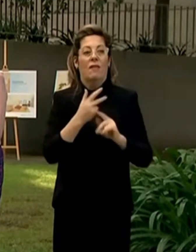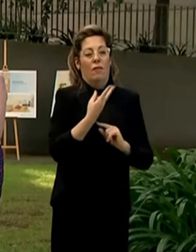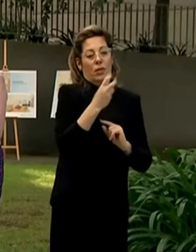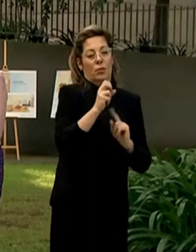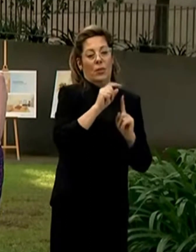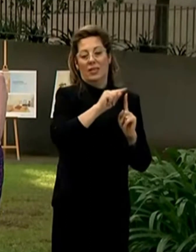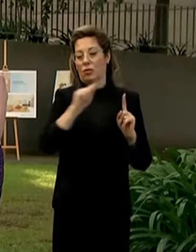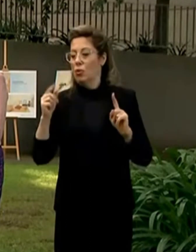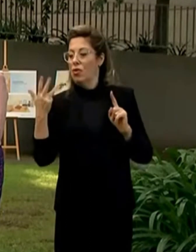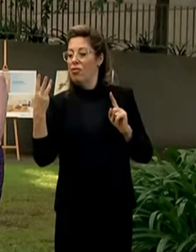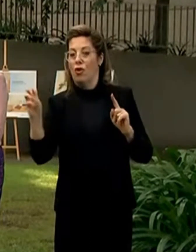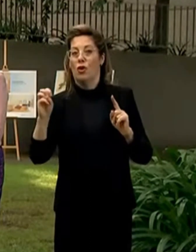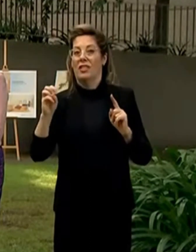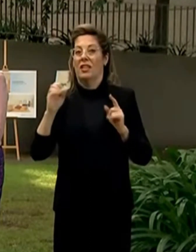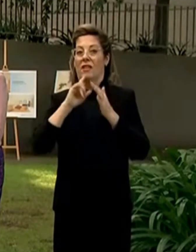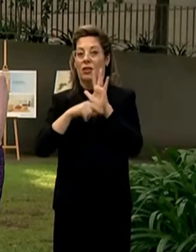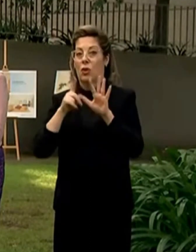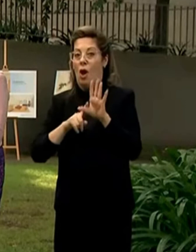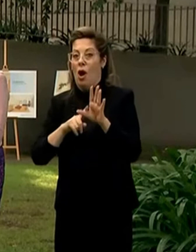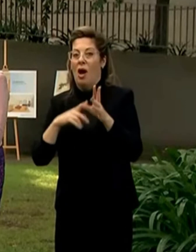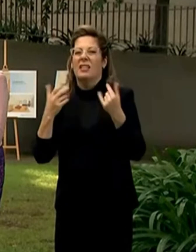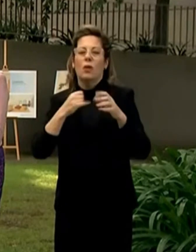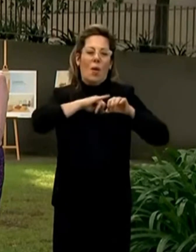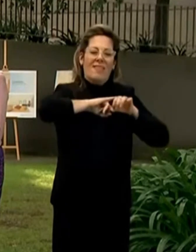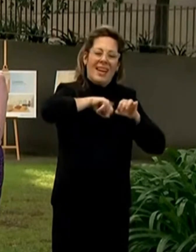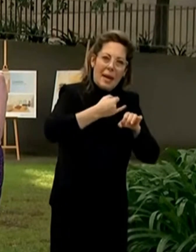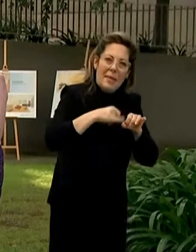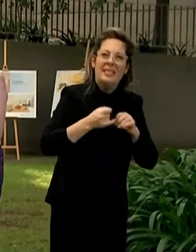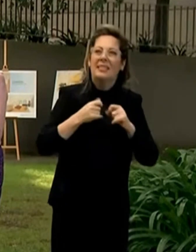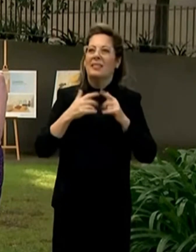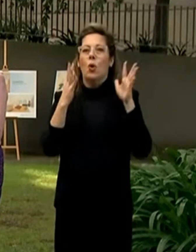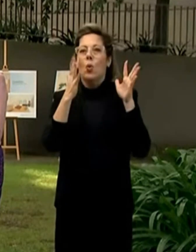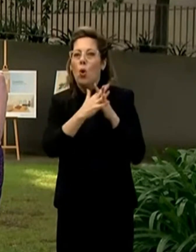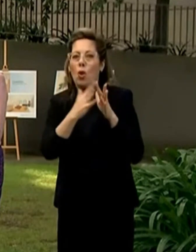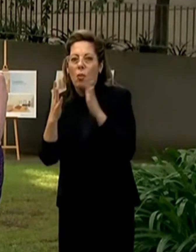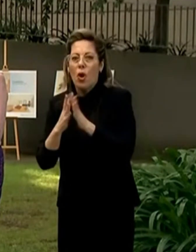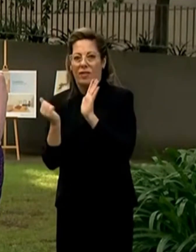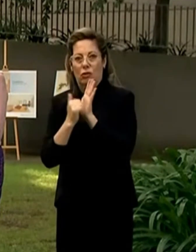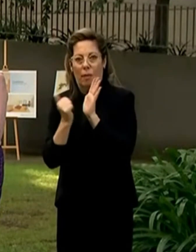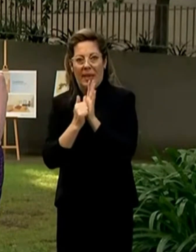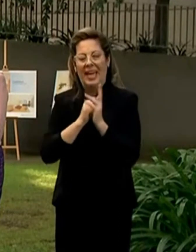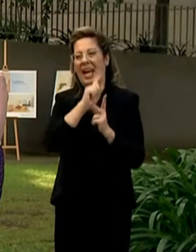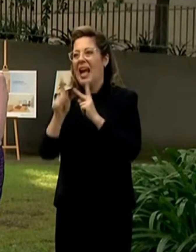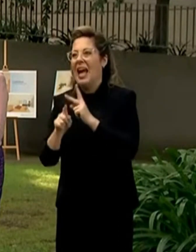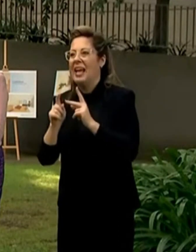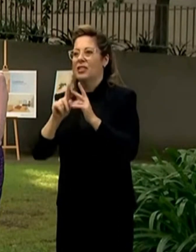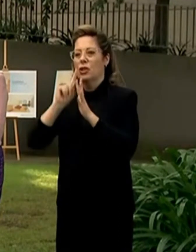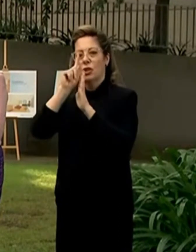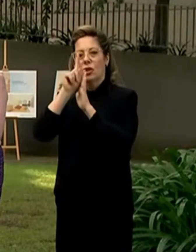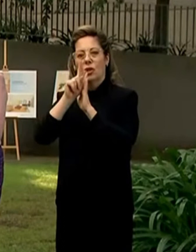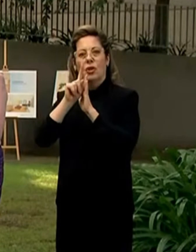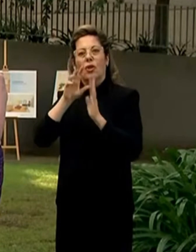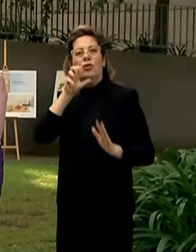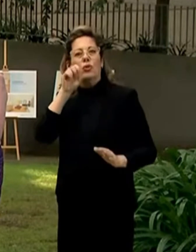July, including the Sol Patterson's Chemist, the Woolworths and the Fresco Juice Bar. We do think that the risk to others is